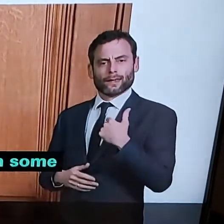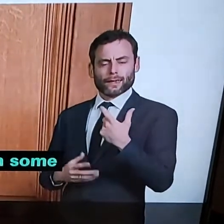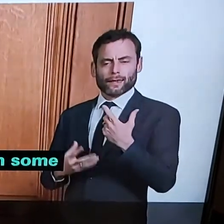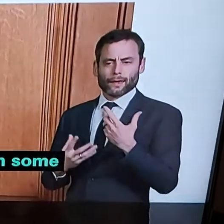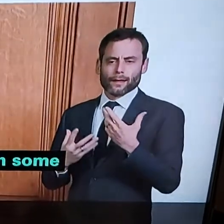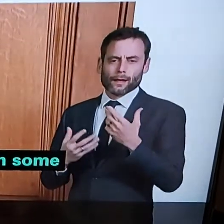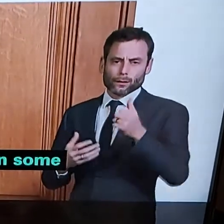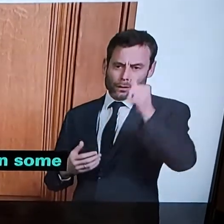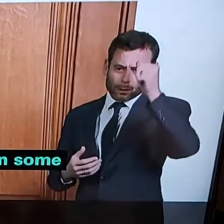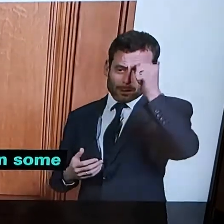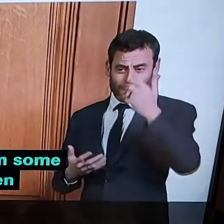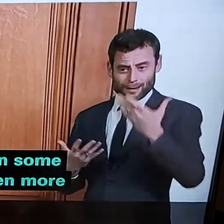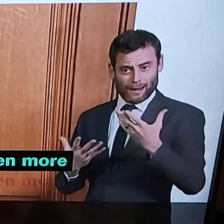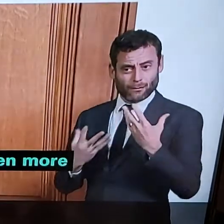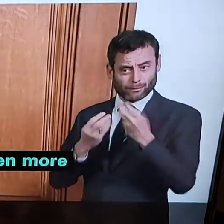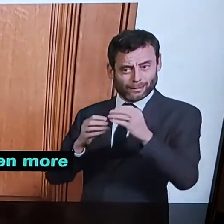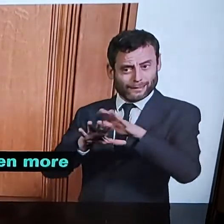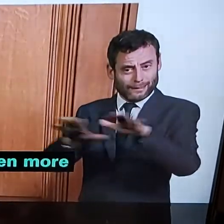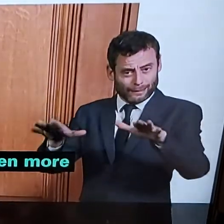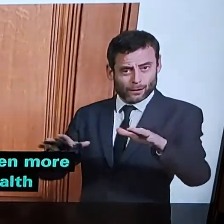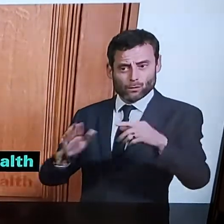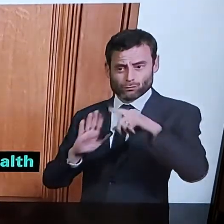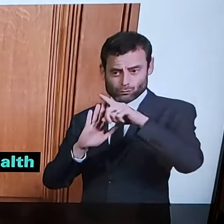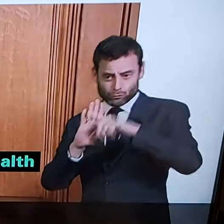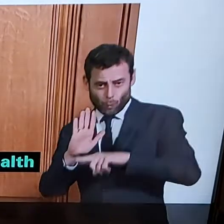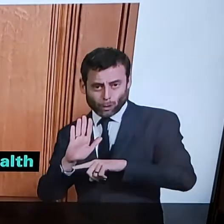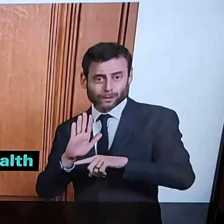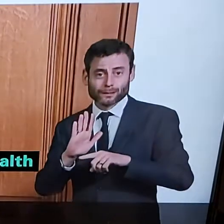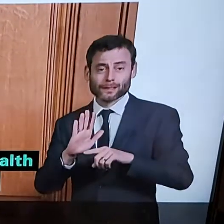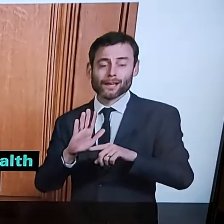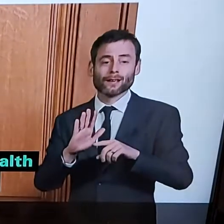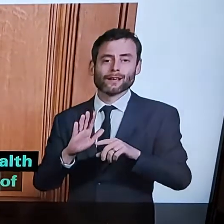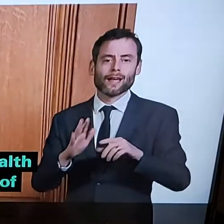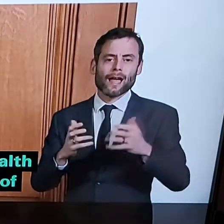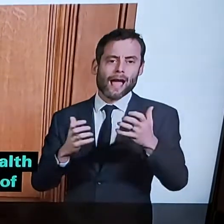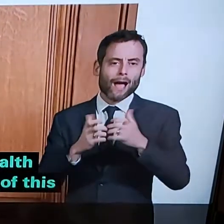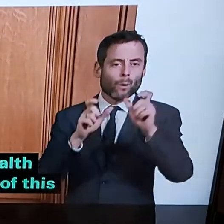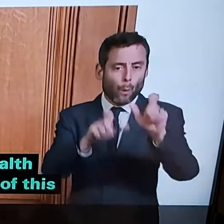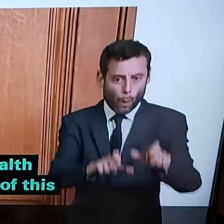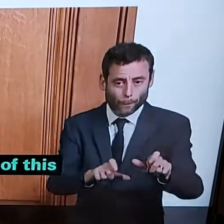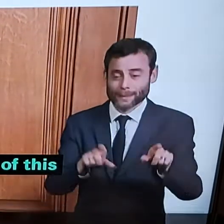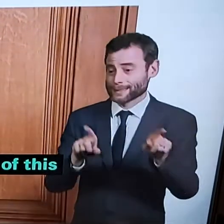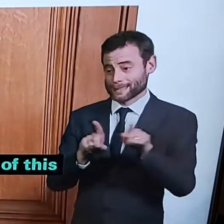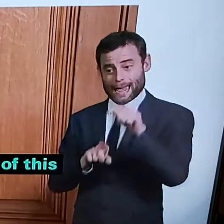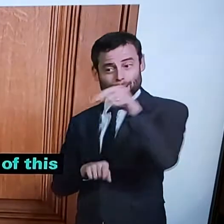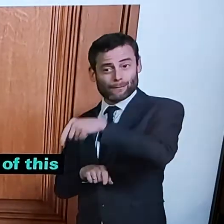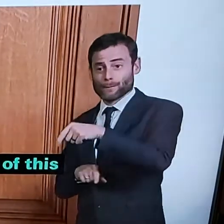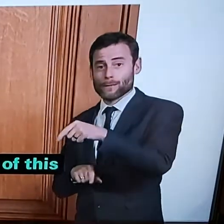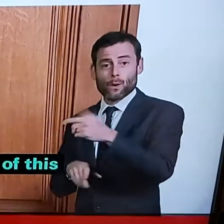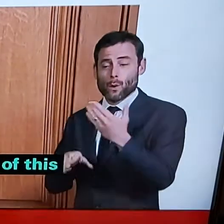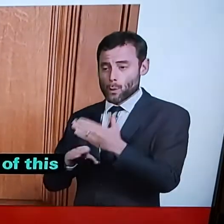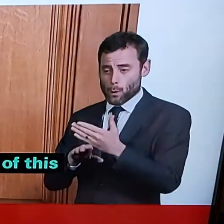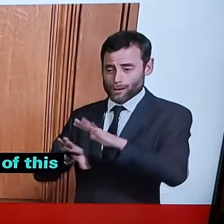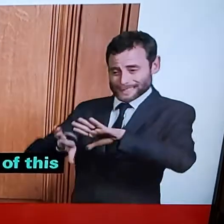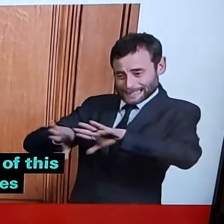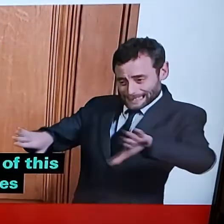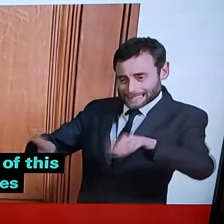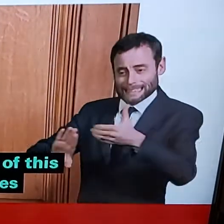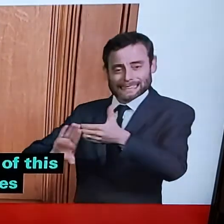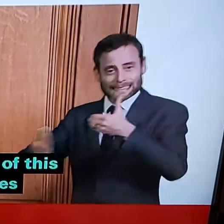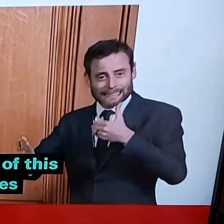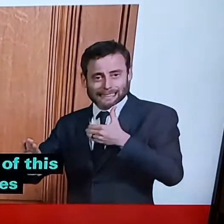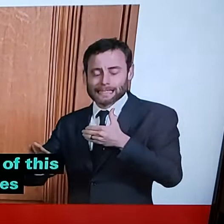in the middle of this outbreak, actually the same principles about workplace safety apply, and I know the Health and